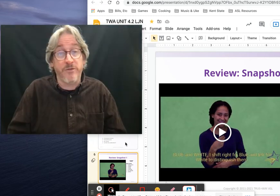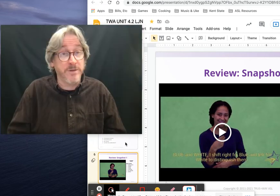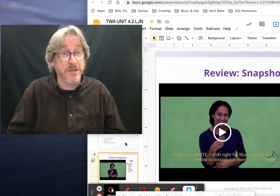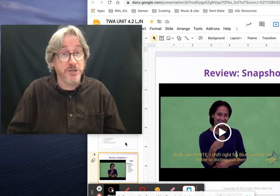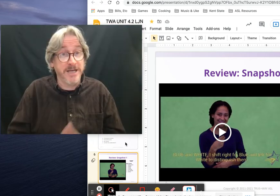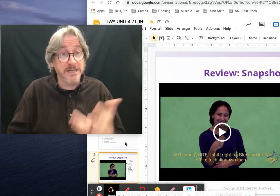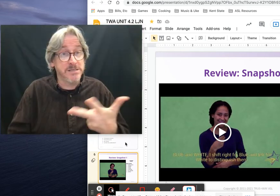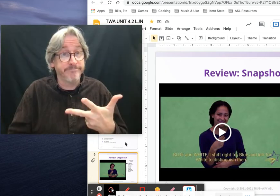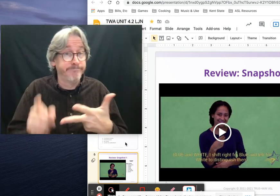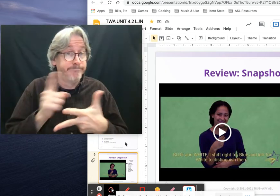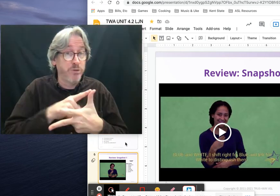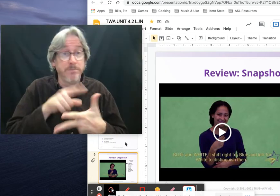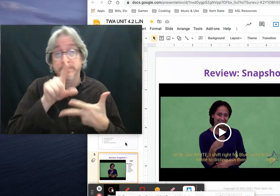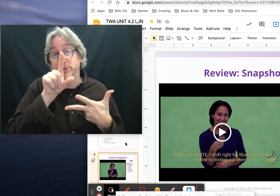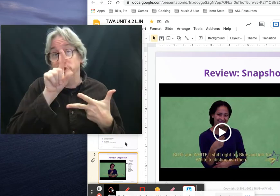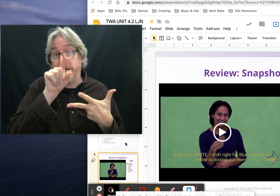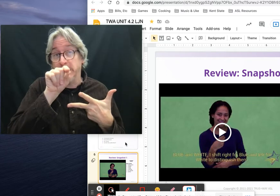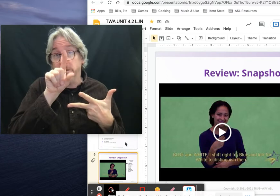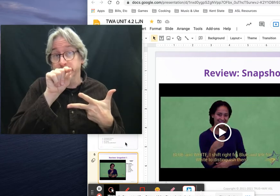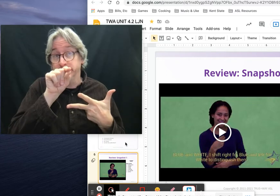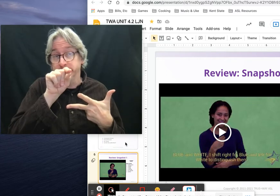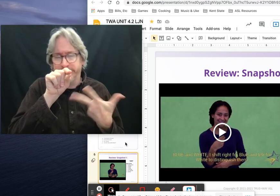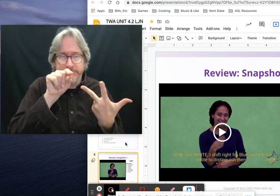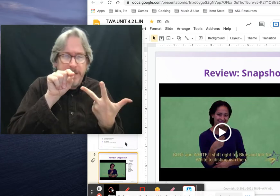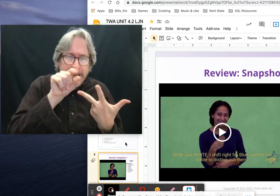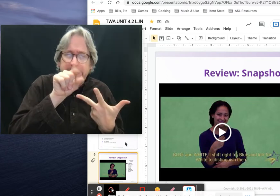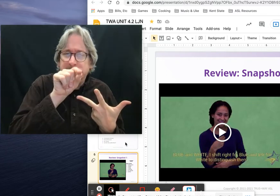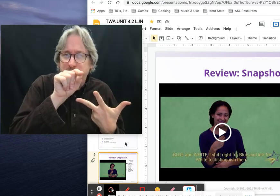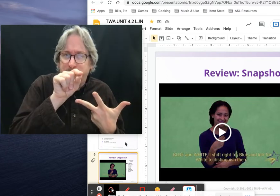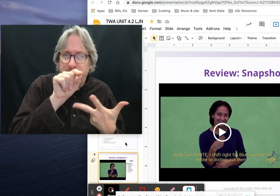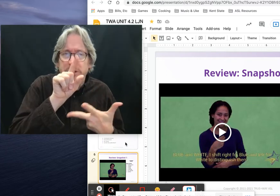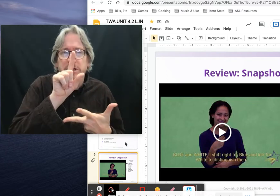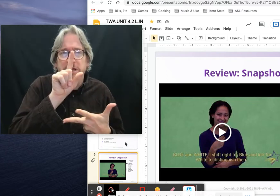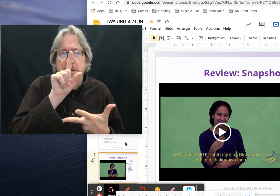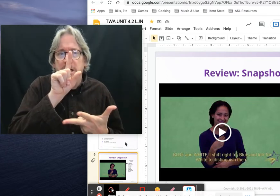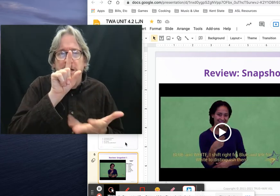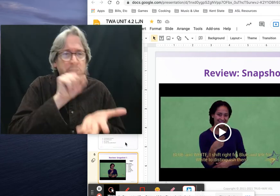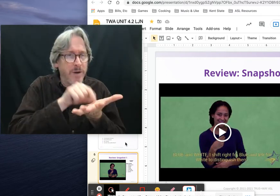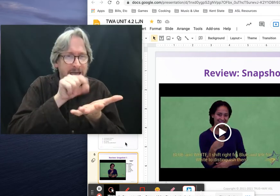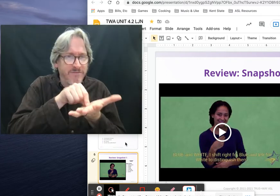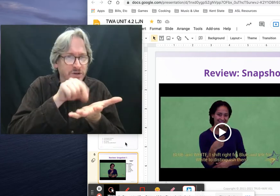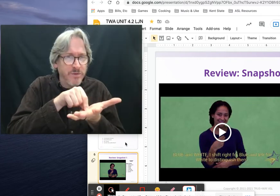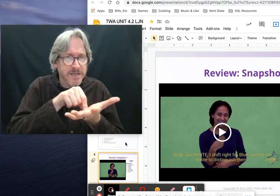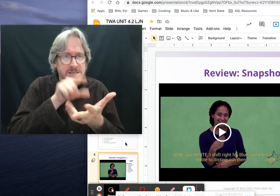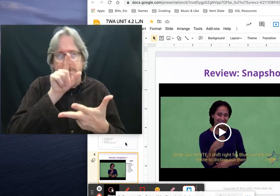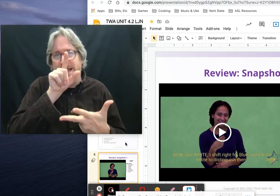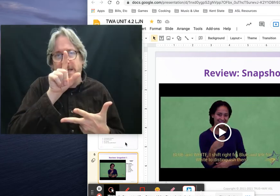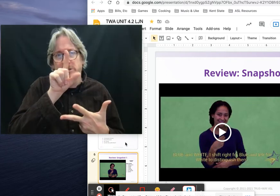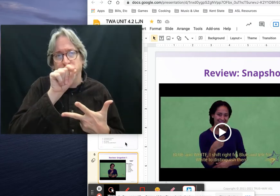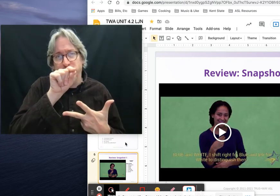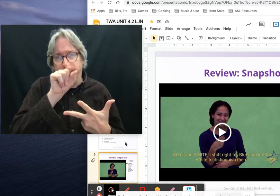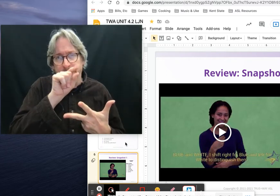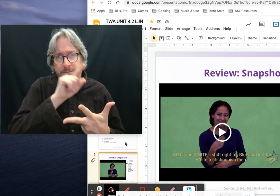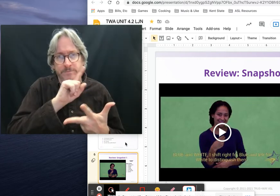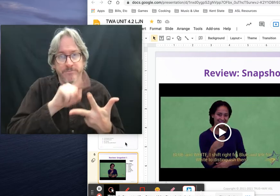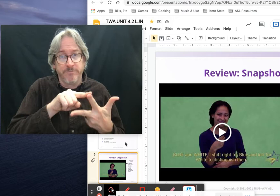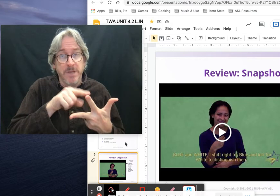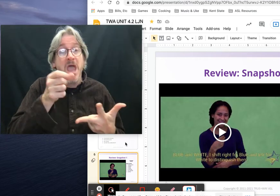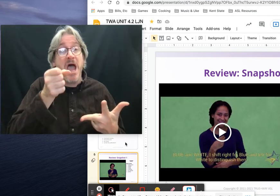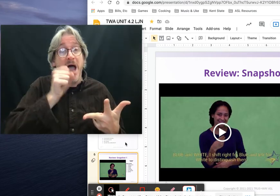And then the three things she gets, boom, chicken. And again, it's just bird. You don't have to do this, the pecking. So